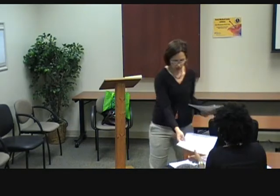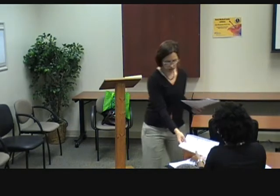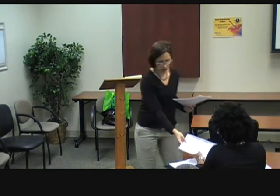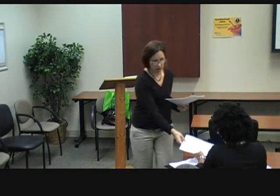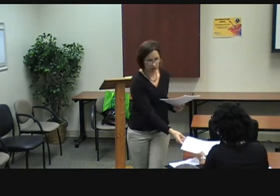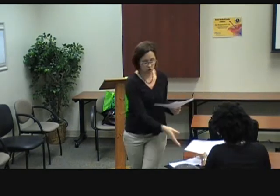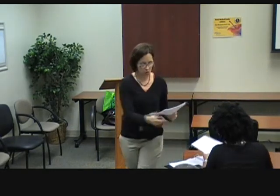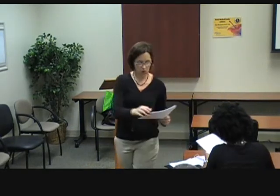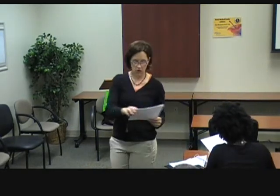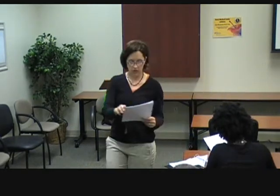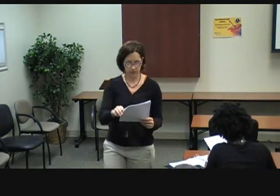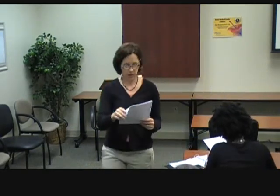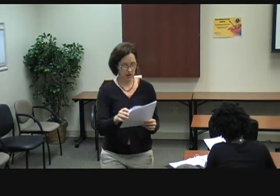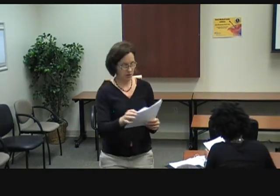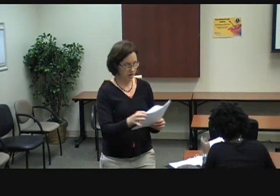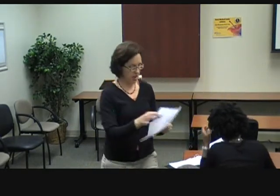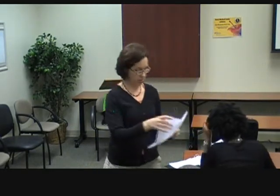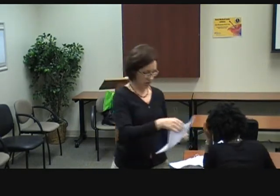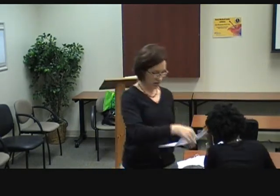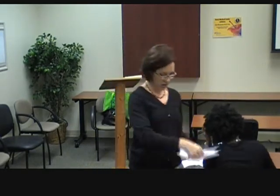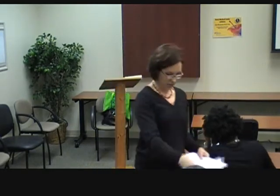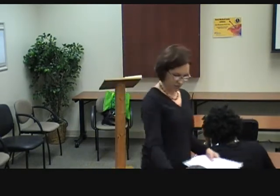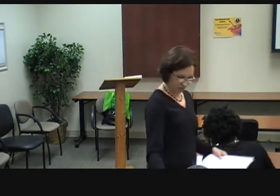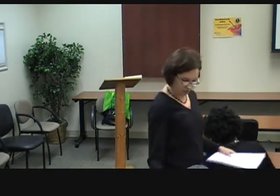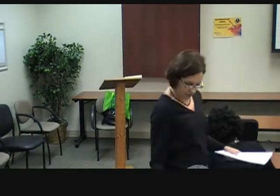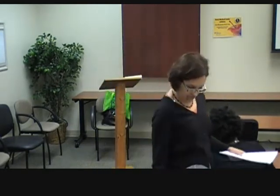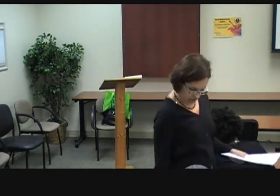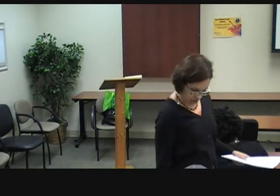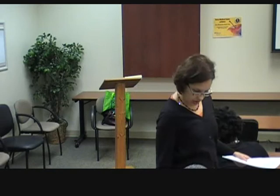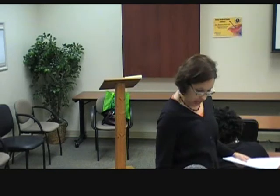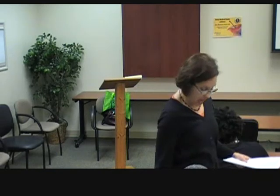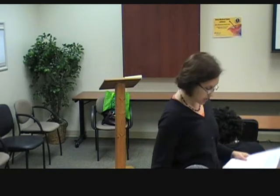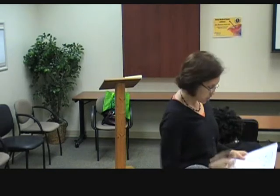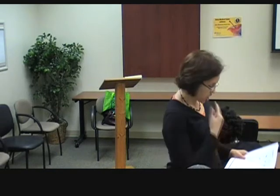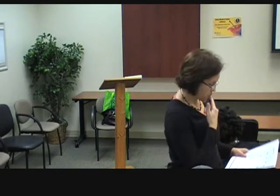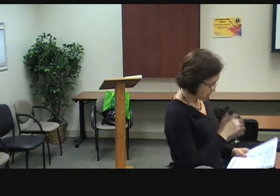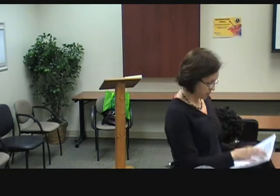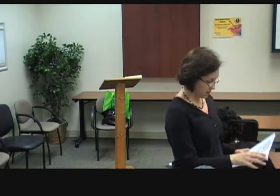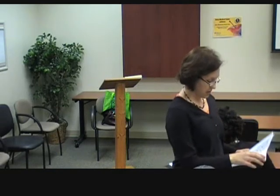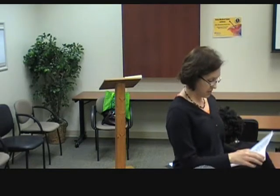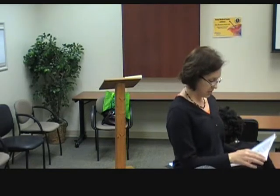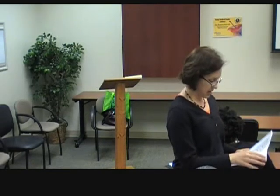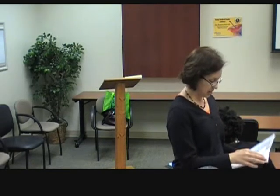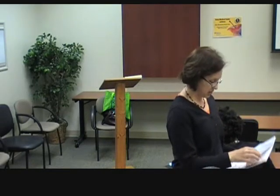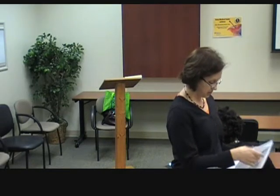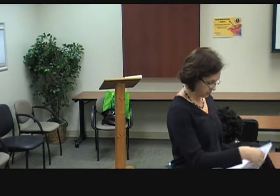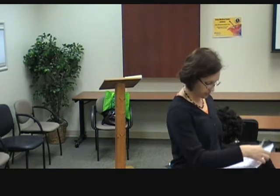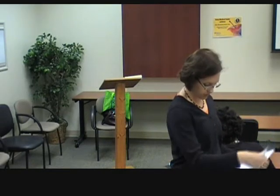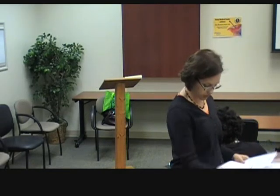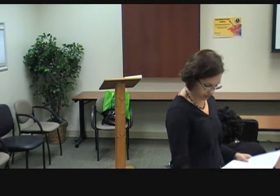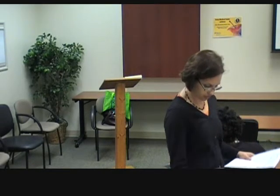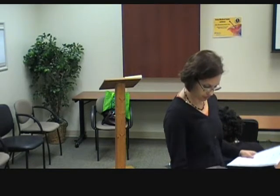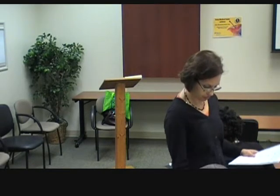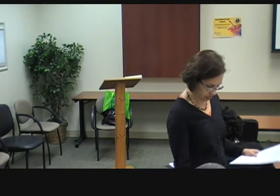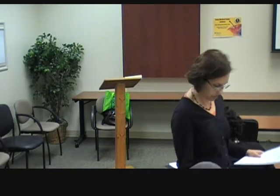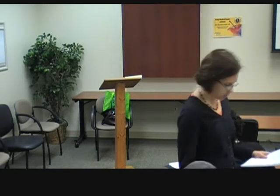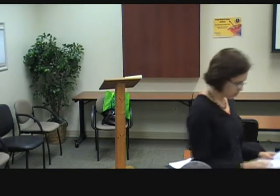A lot of, but you're welcome. A lot of vocabulary. Yes, sir. I sure will. I meant to ask you. You're